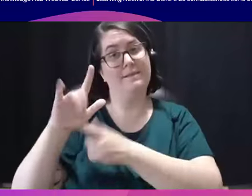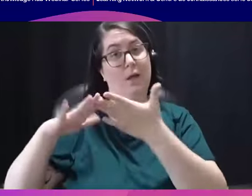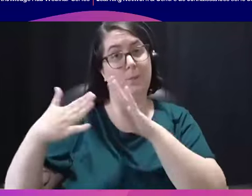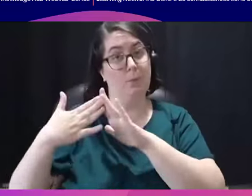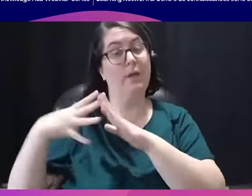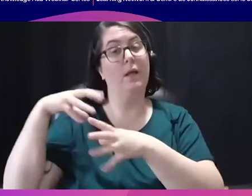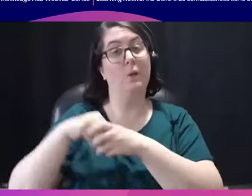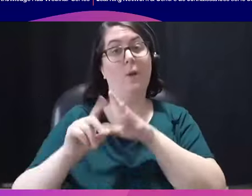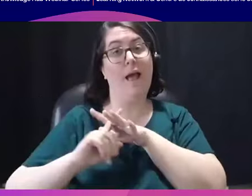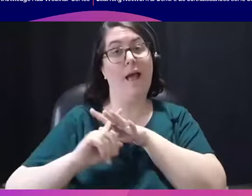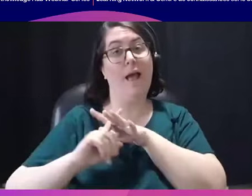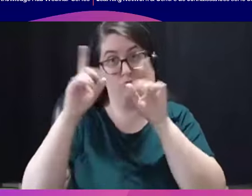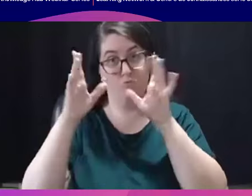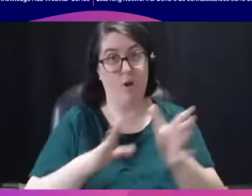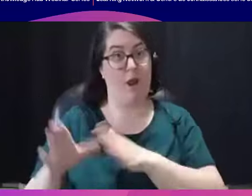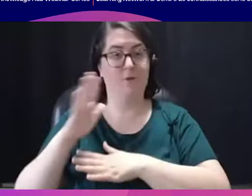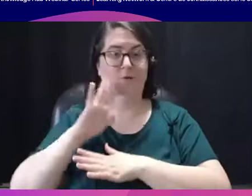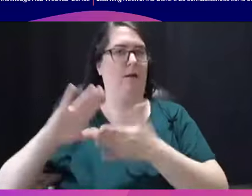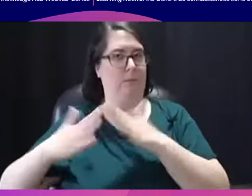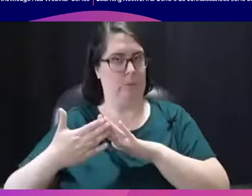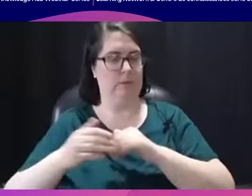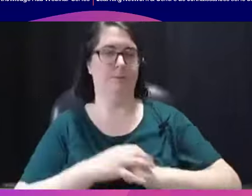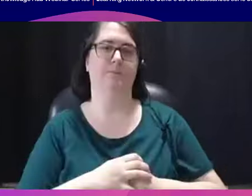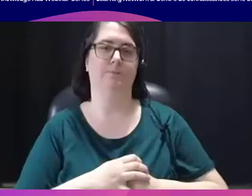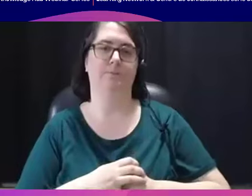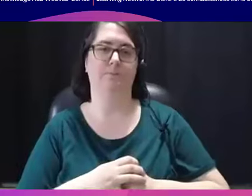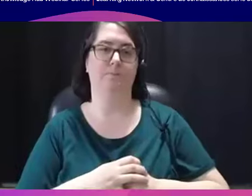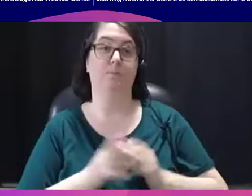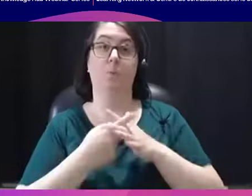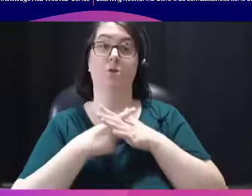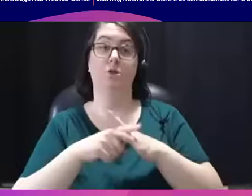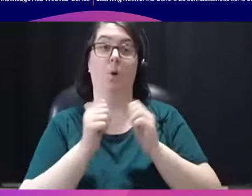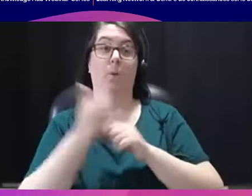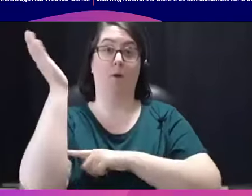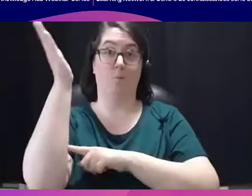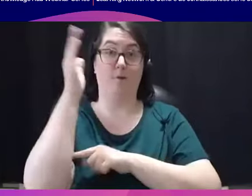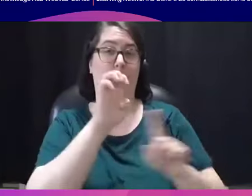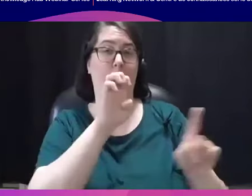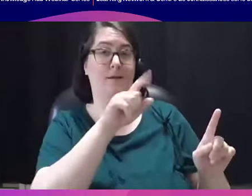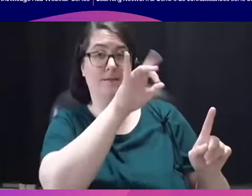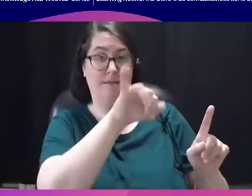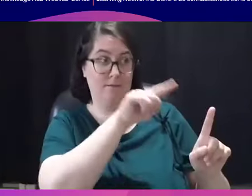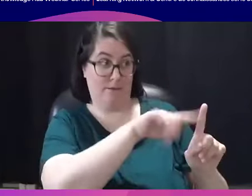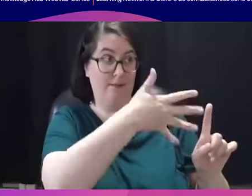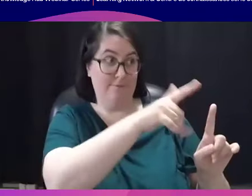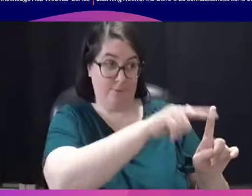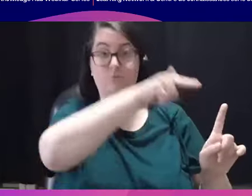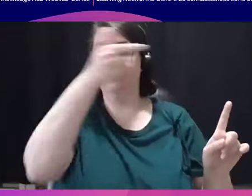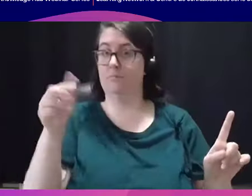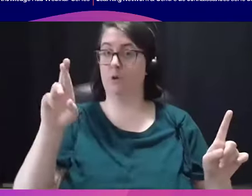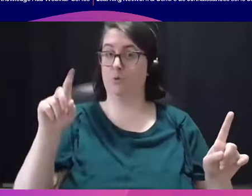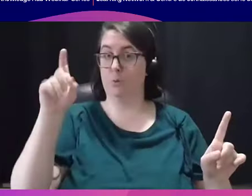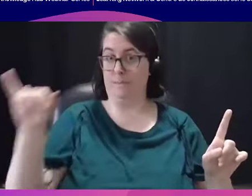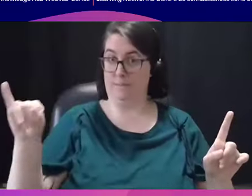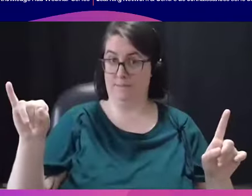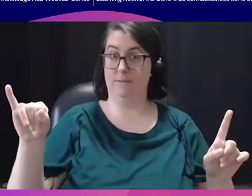including exit strategies within this community. We're going to begin first with a presentation by Esli, followed by a presentation by Ruxi before